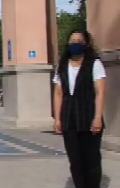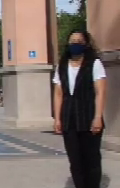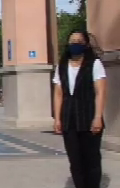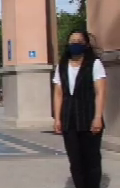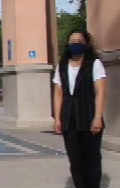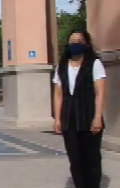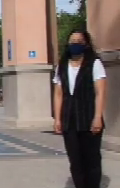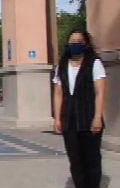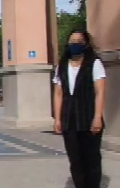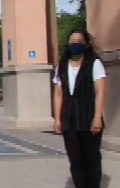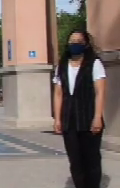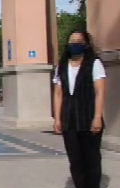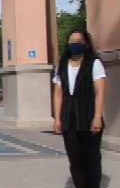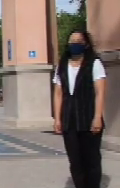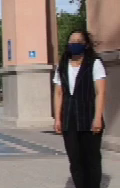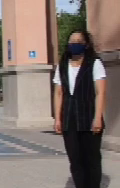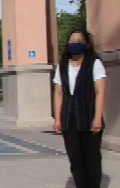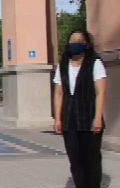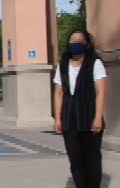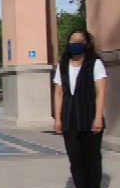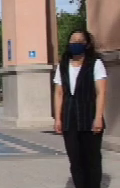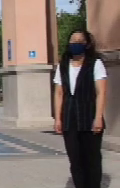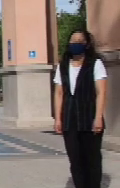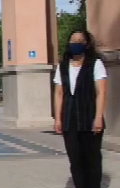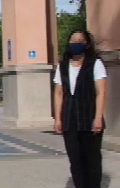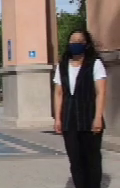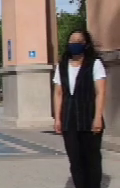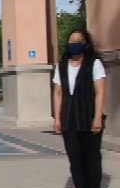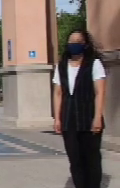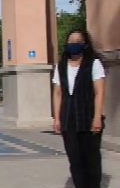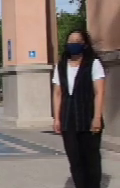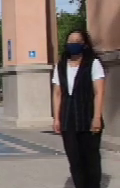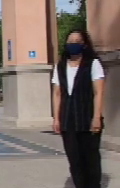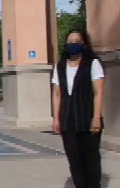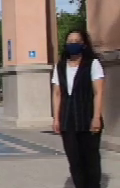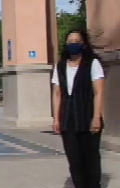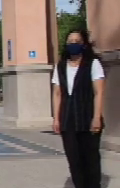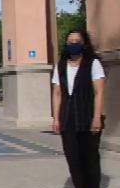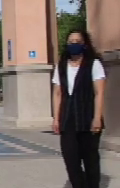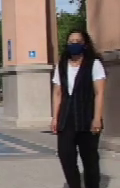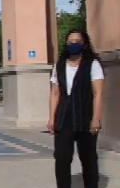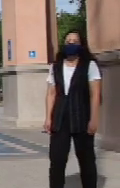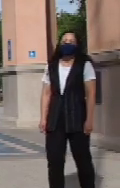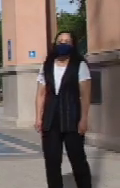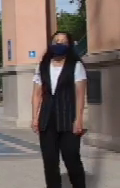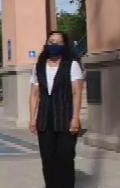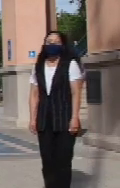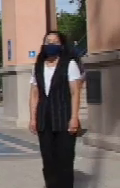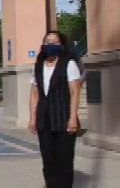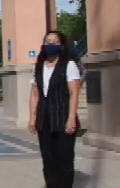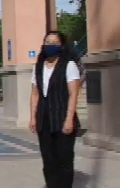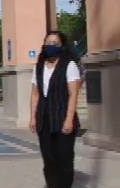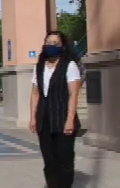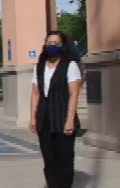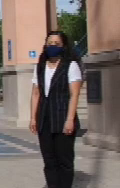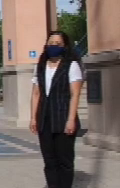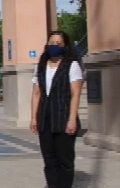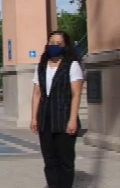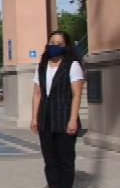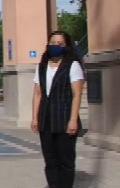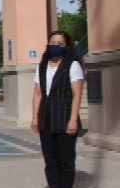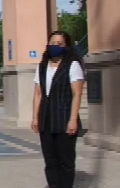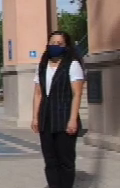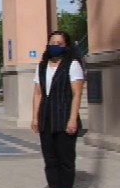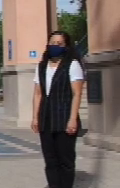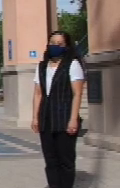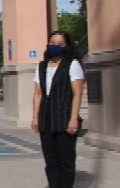the Orlando massacre a few years ago, and I just want to acknowledge this year that while we celebrate